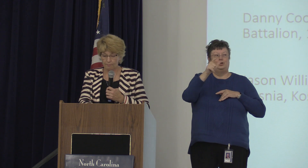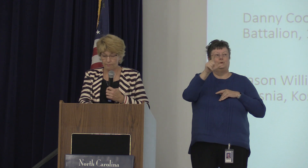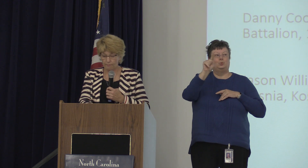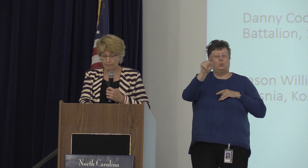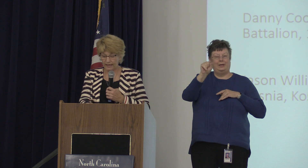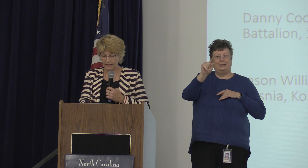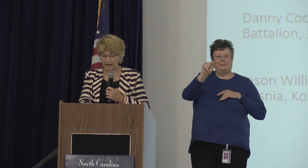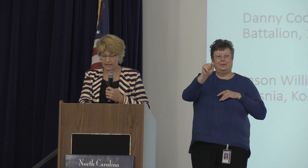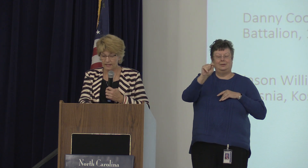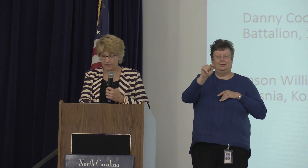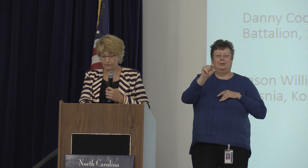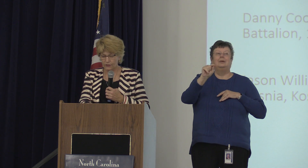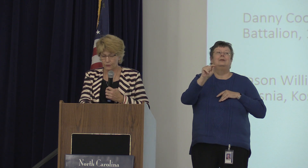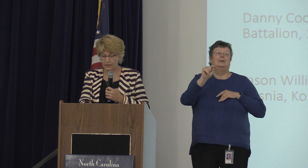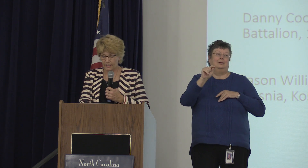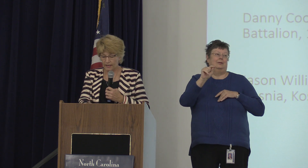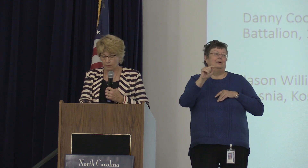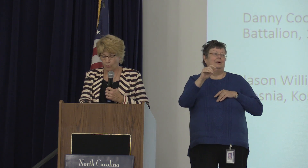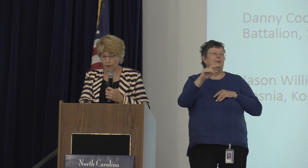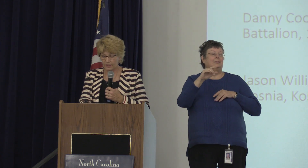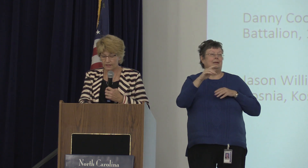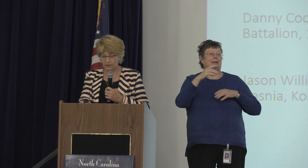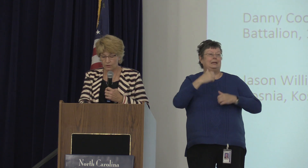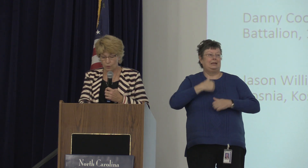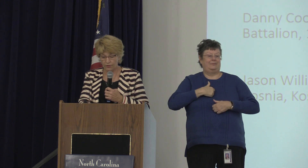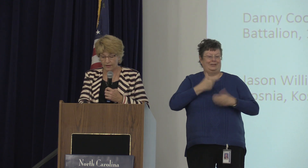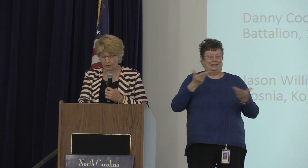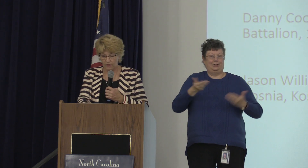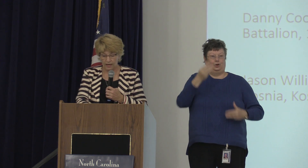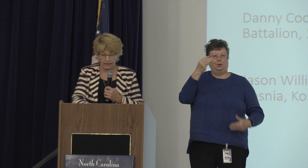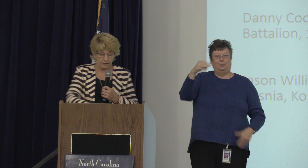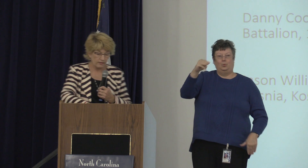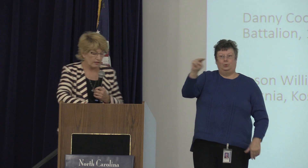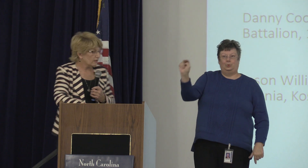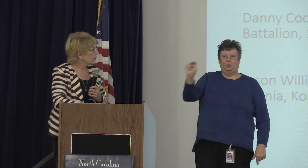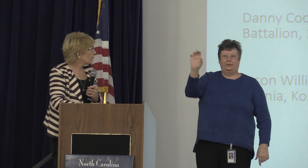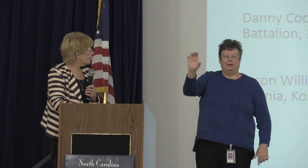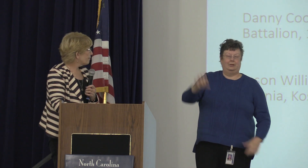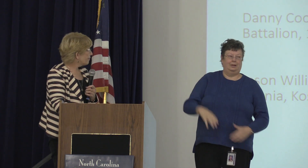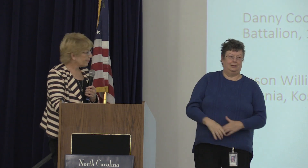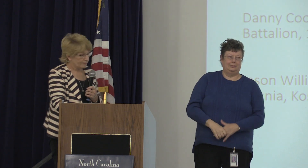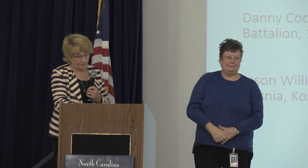120th Mechanized Infantry in Morganton, North Carolina.